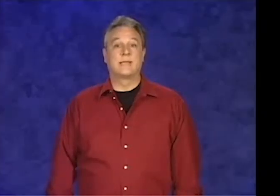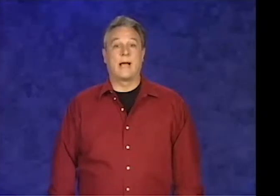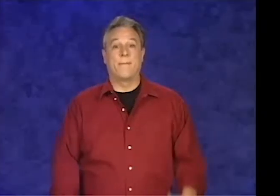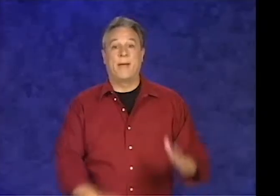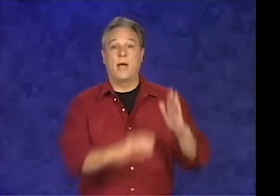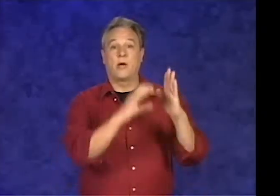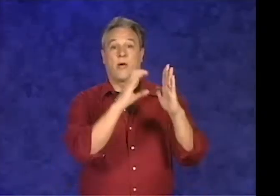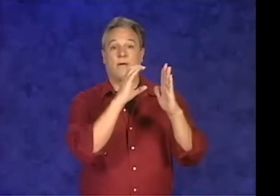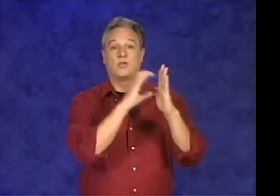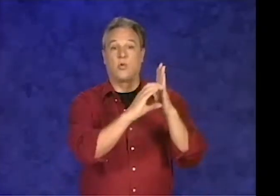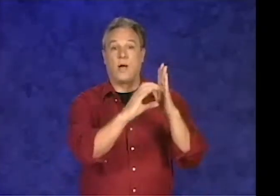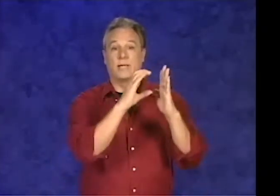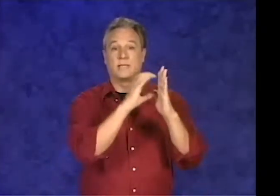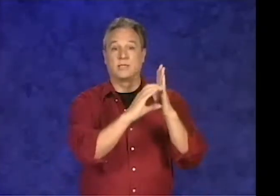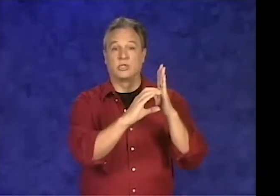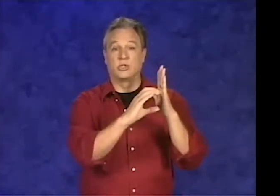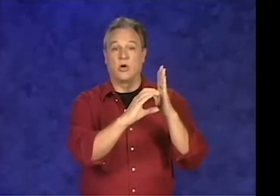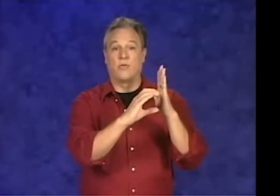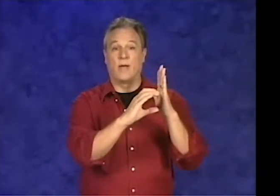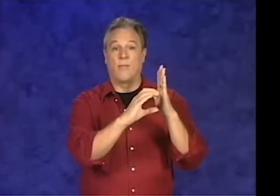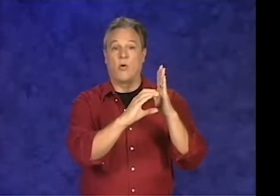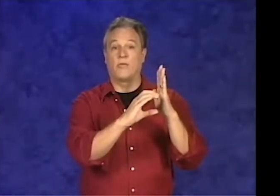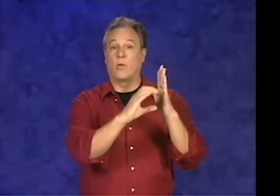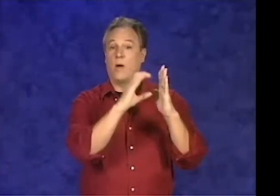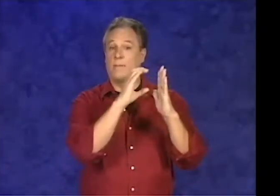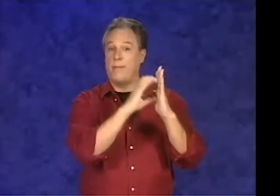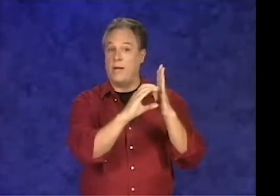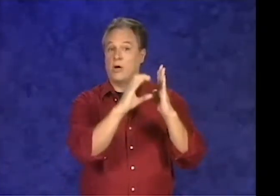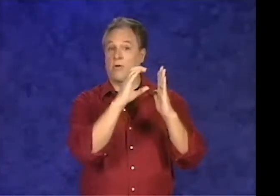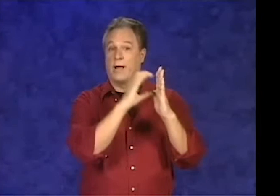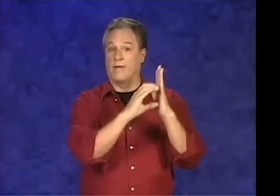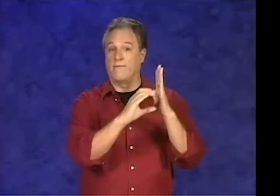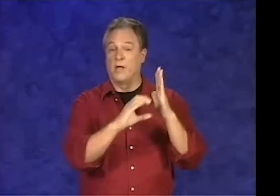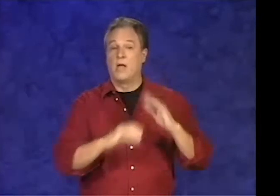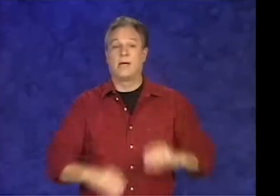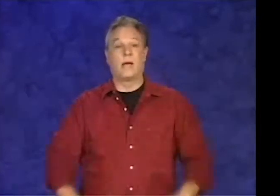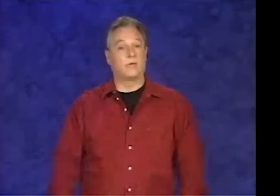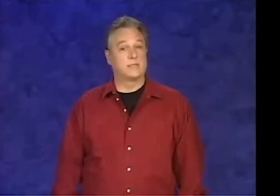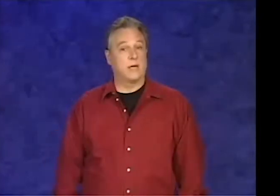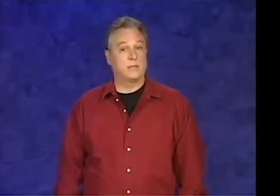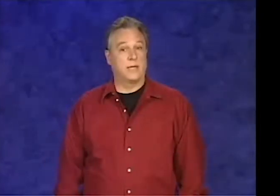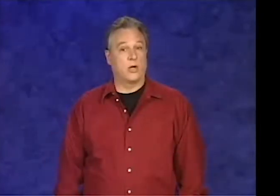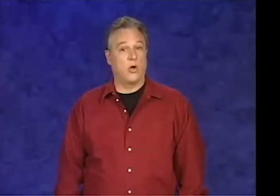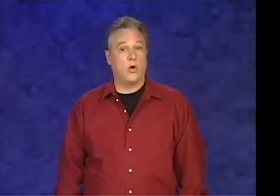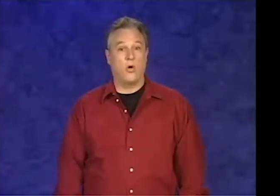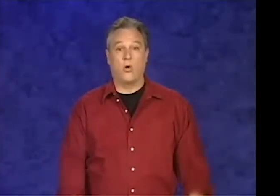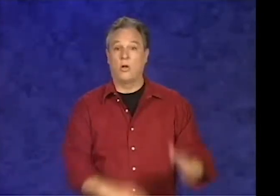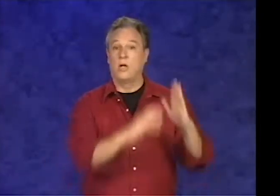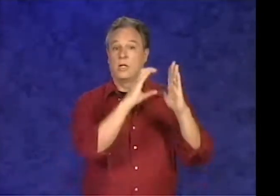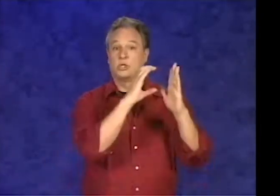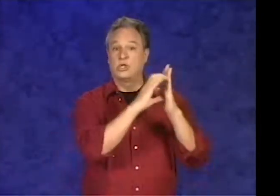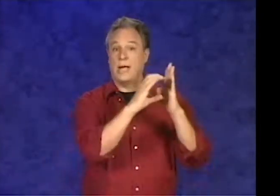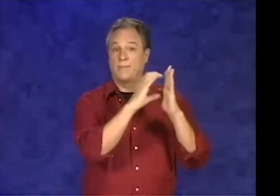Sign paragraph twice to show that more than one paragraph can result in a whole